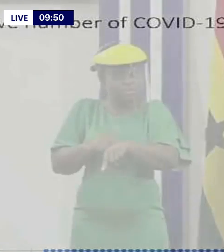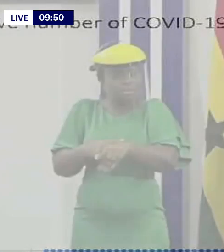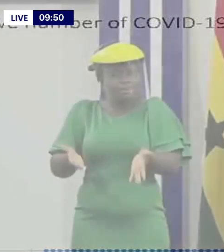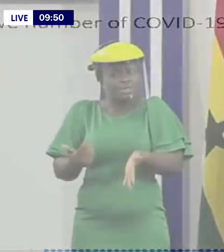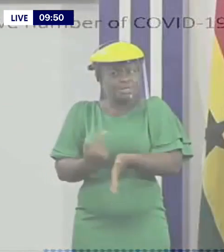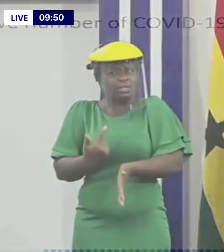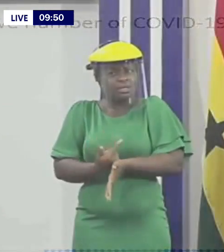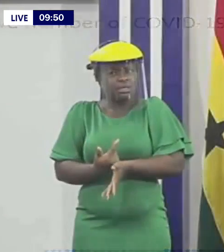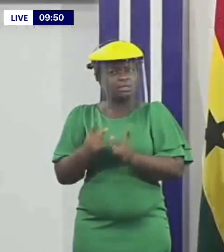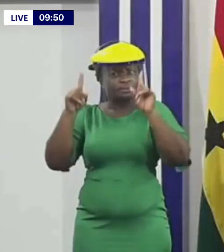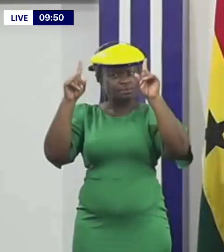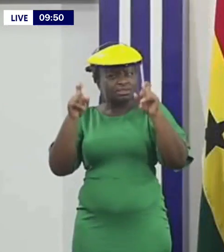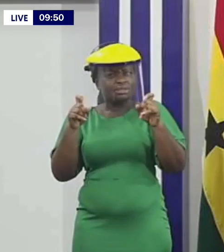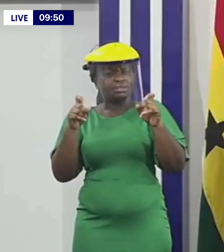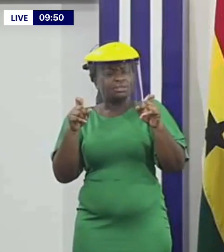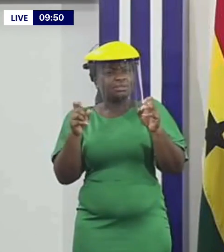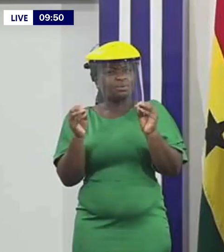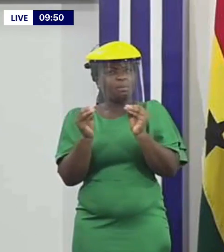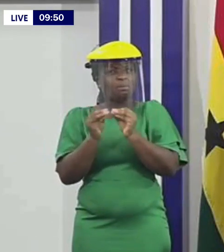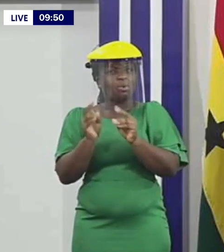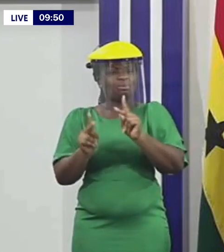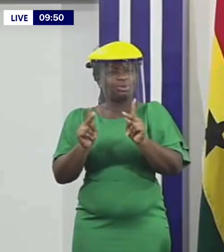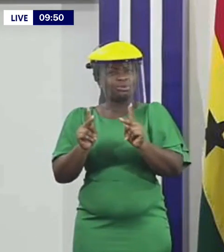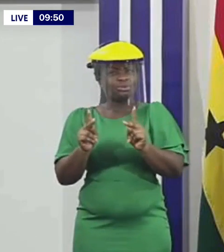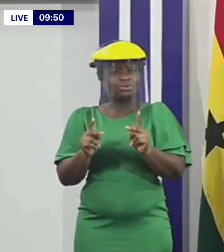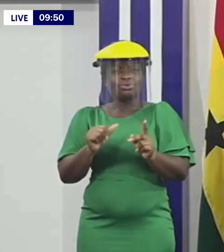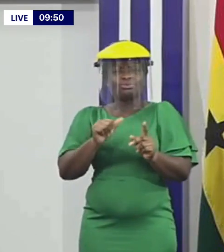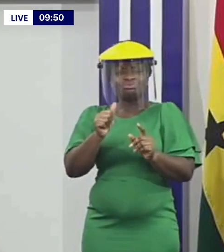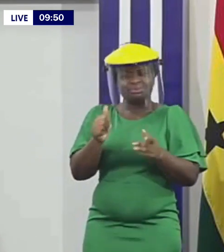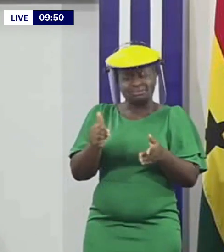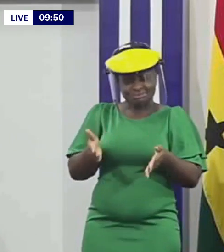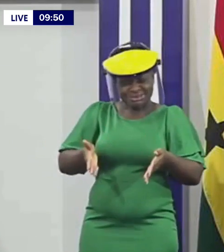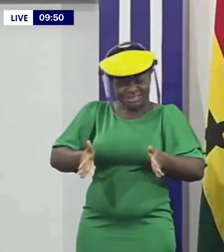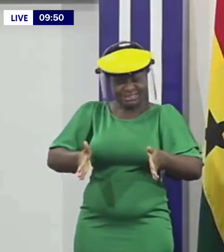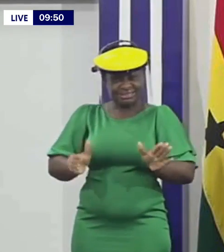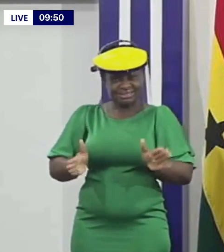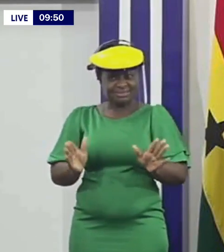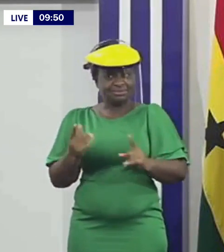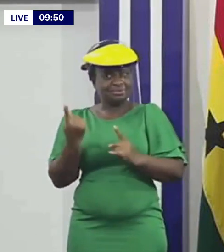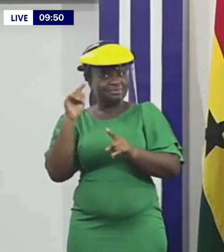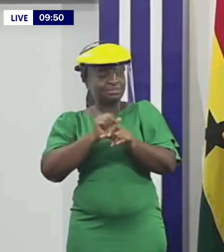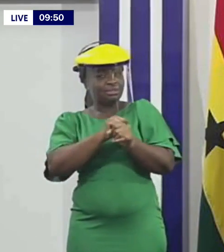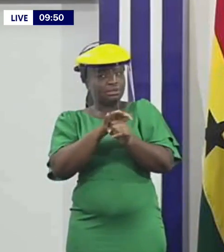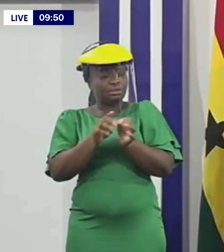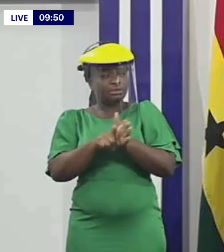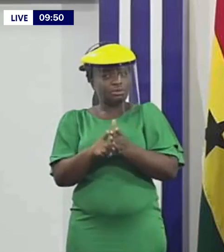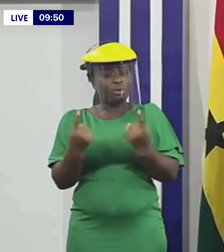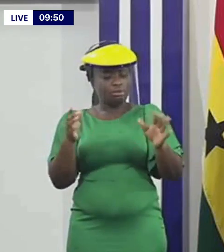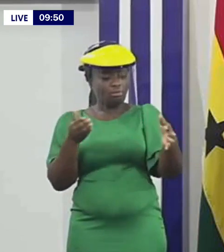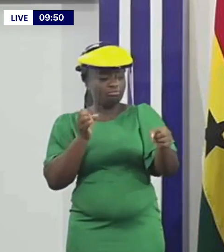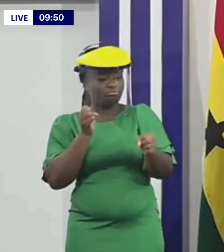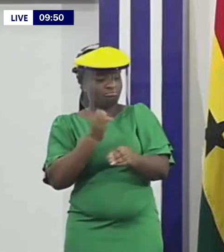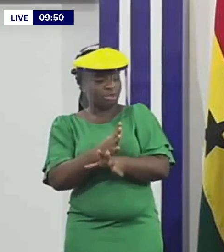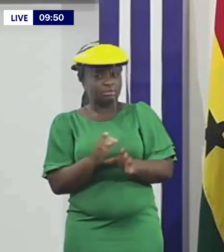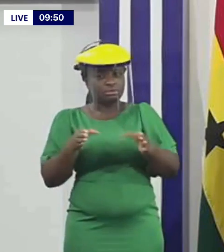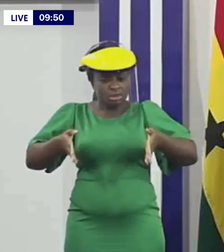we tested and got quite a number of them that were not due for assessment for recovery. When we were ready to